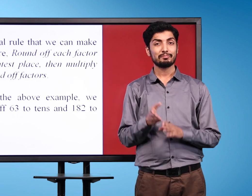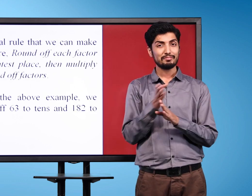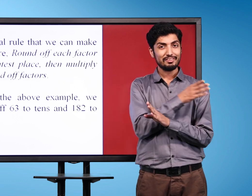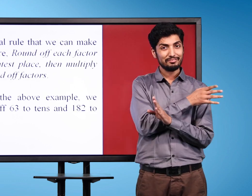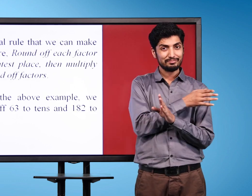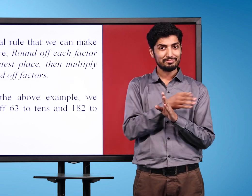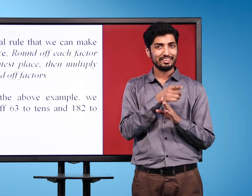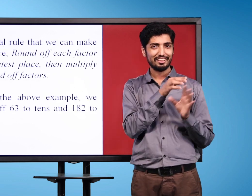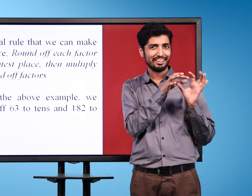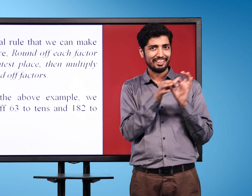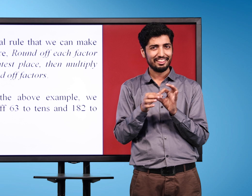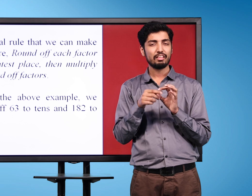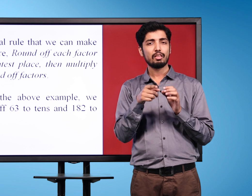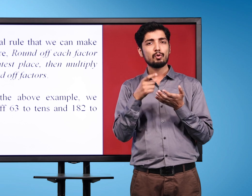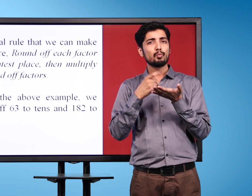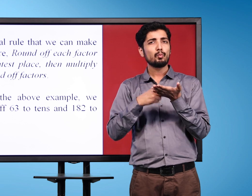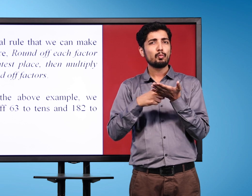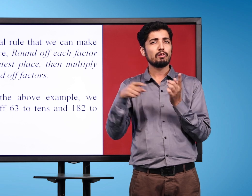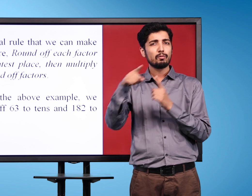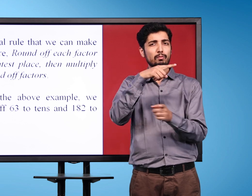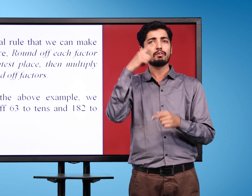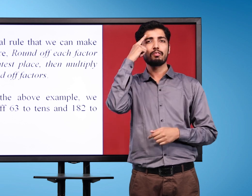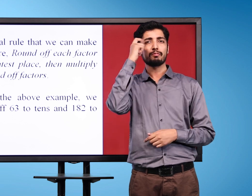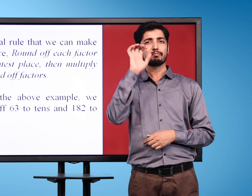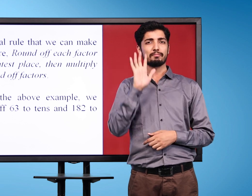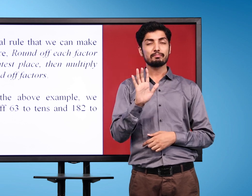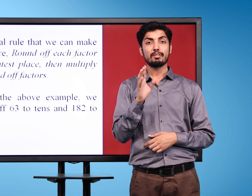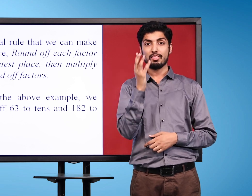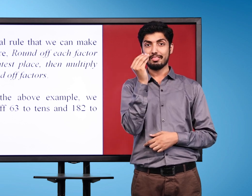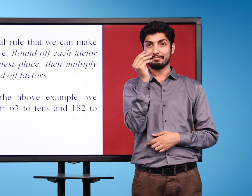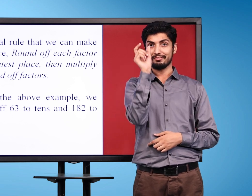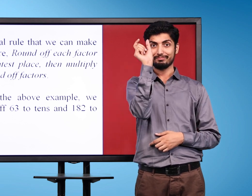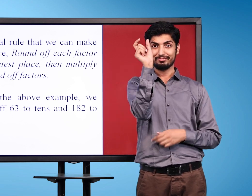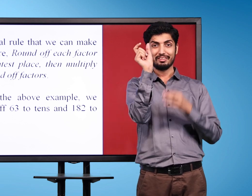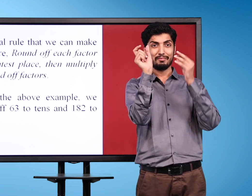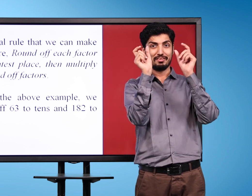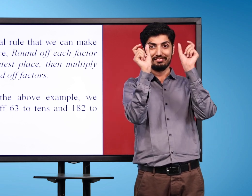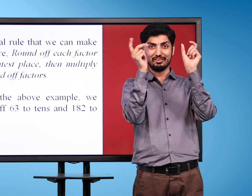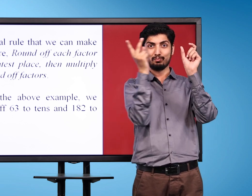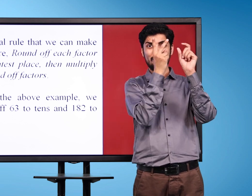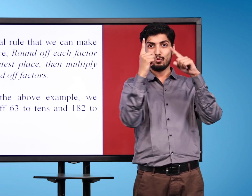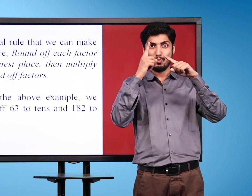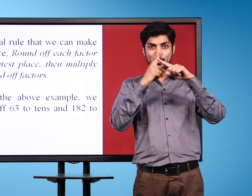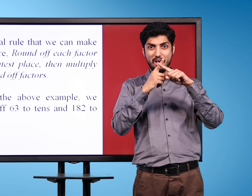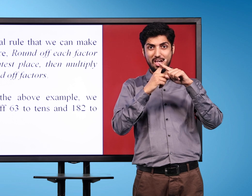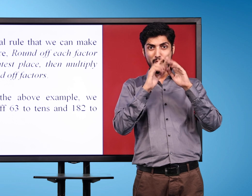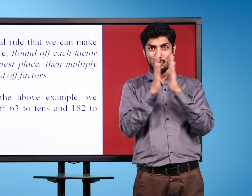The general rule that we can make is, therefore, round off each factor to